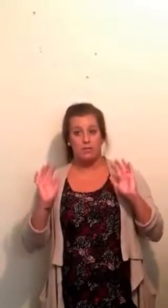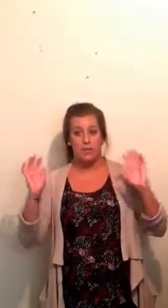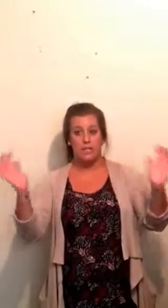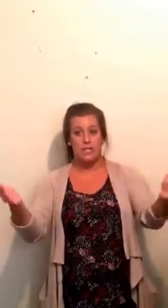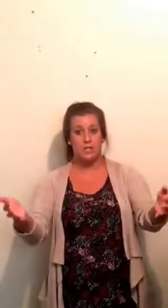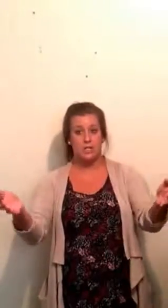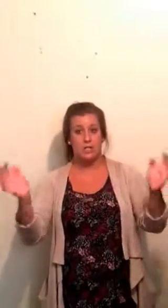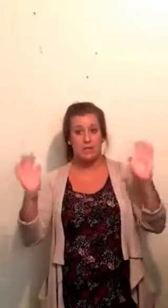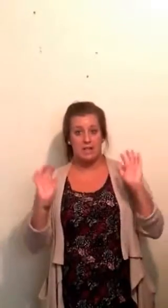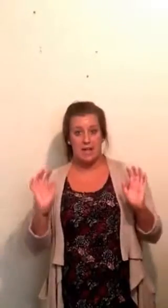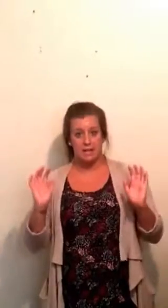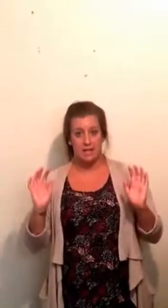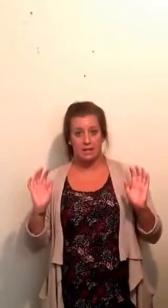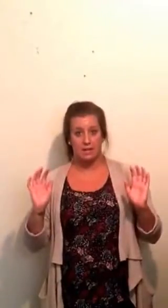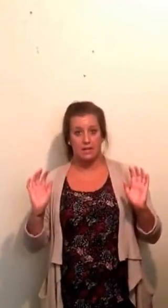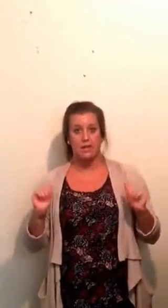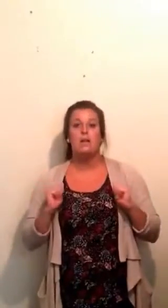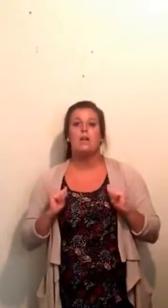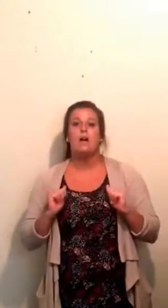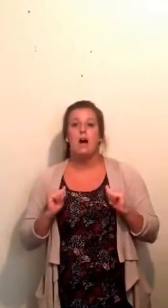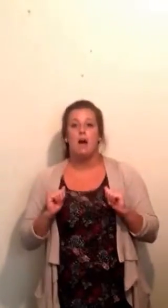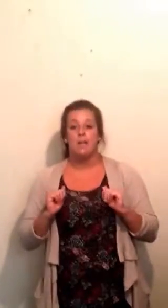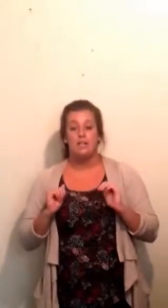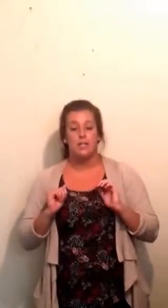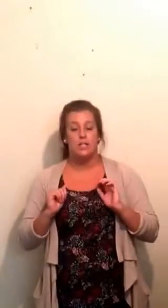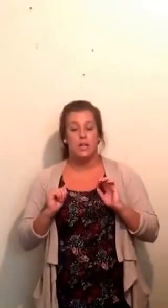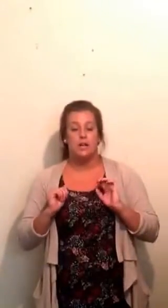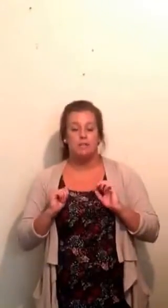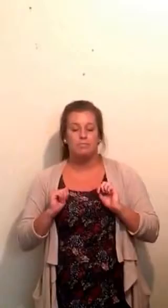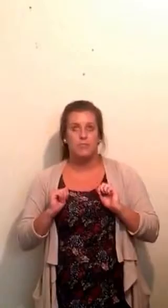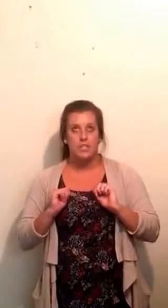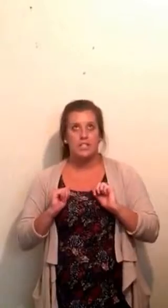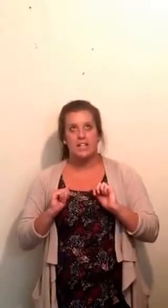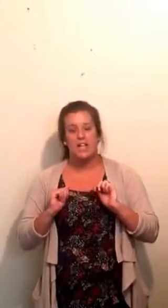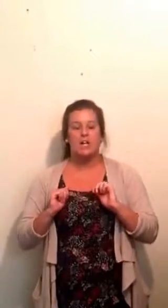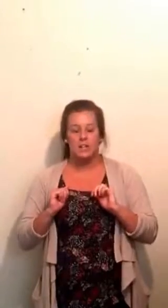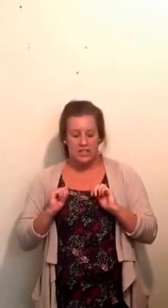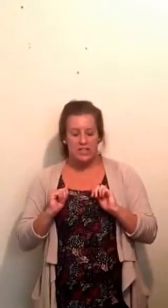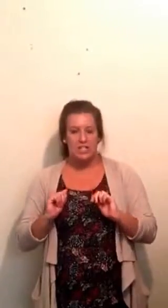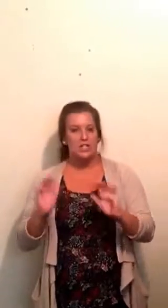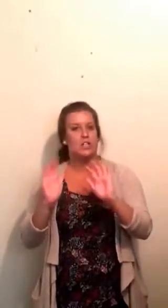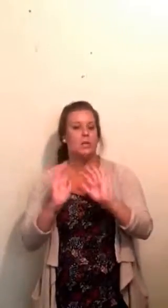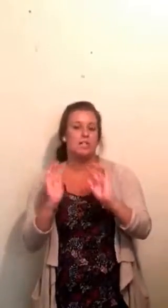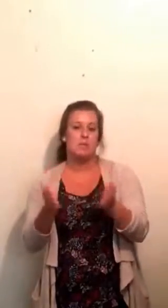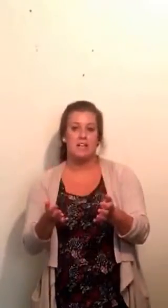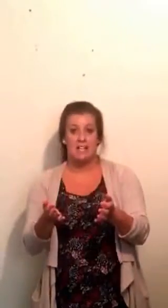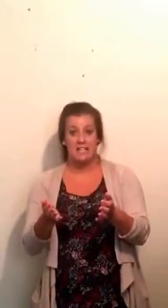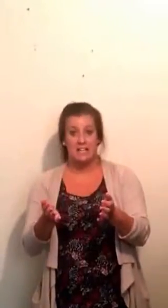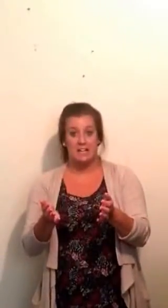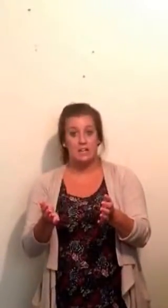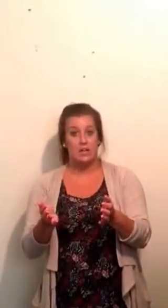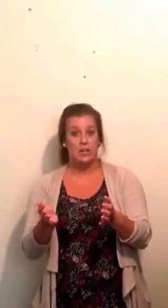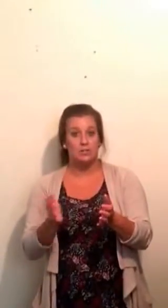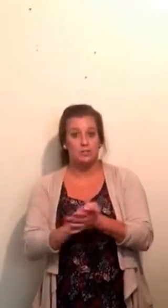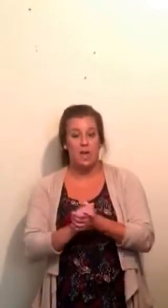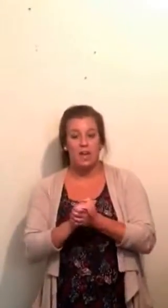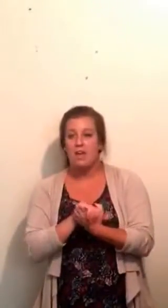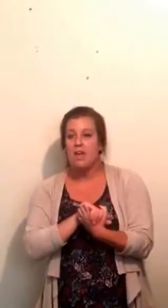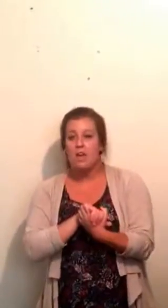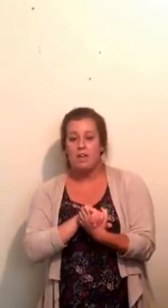veteran teachers are going to be on the outside of the circle. All first year, second year, third year teachers are going to be on the inside of the circle. Okay, you'll have